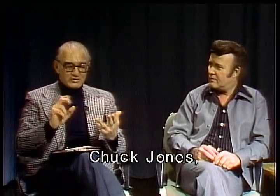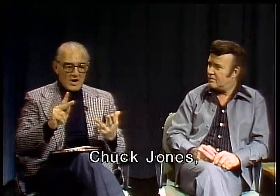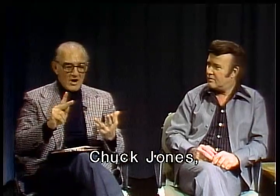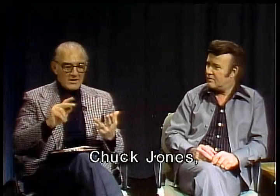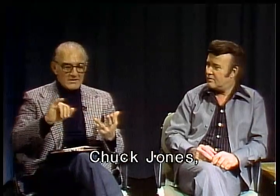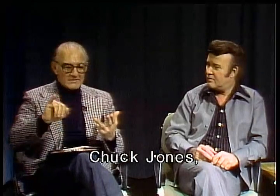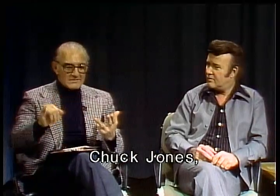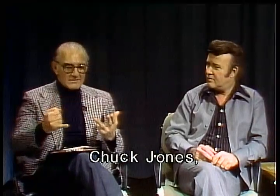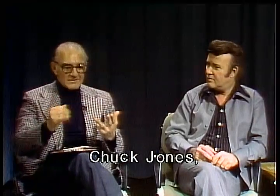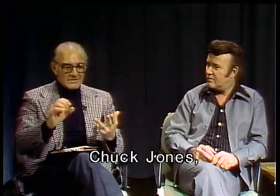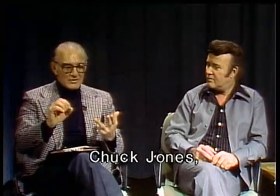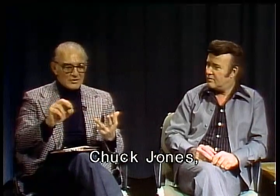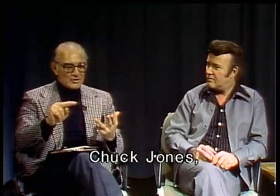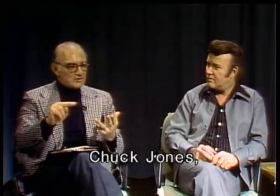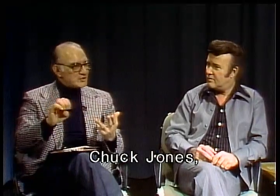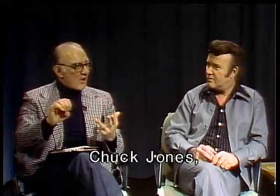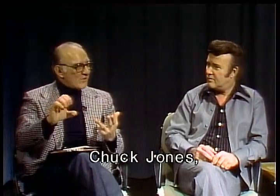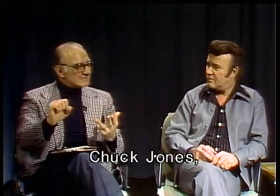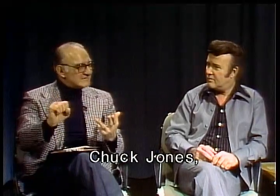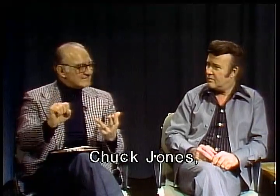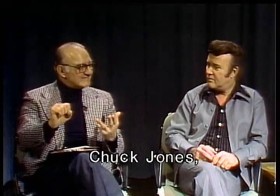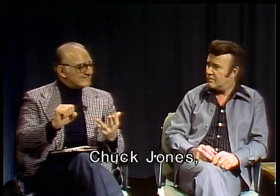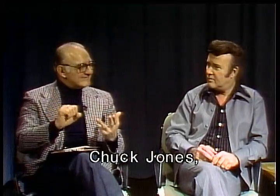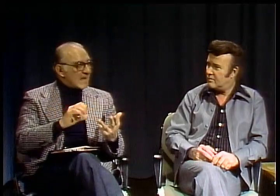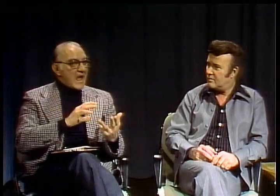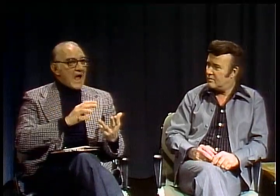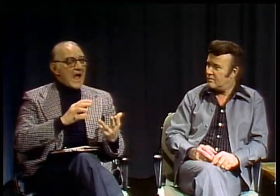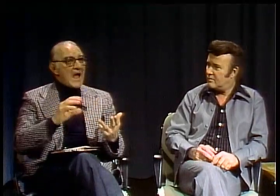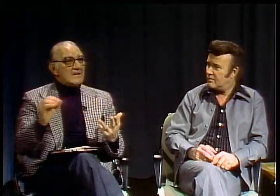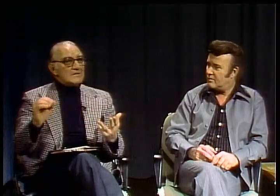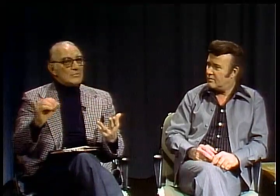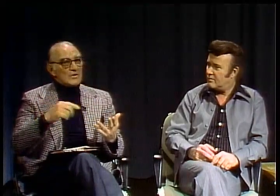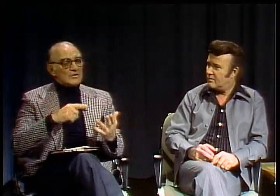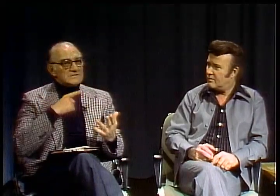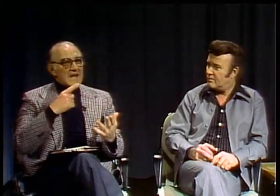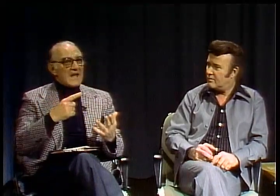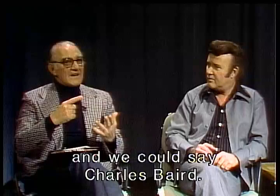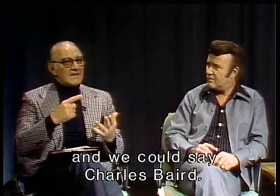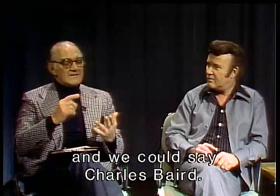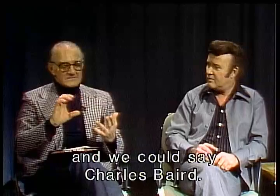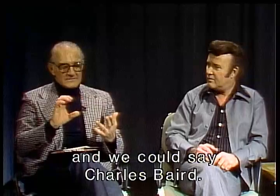Chuck Jones, and we could say